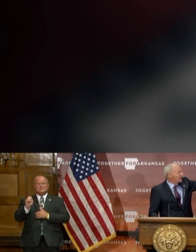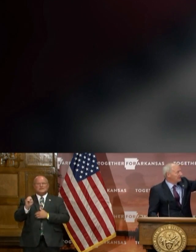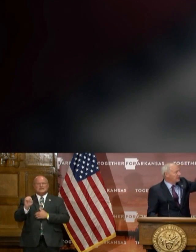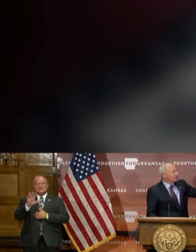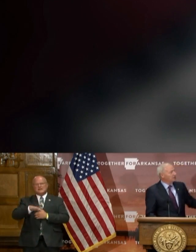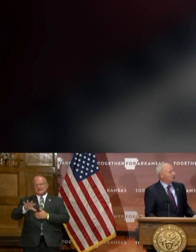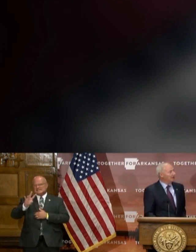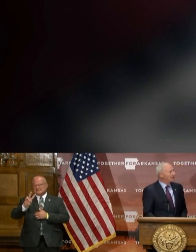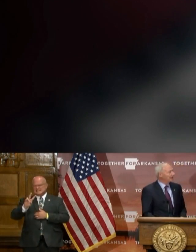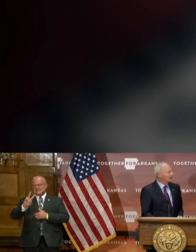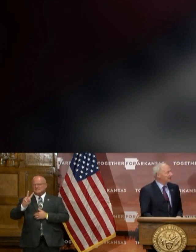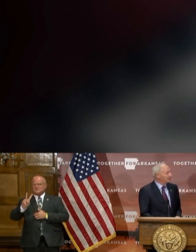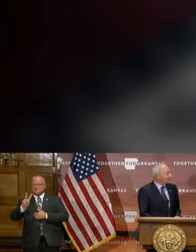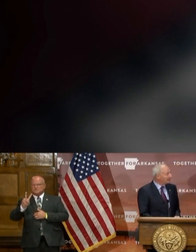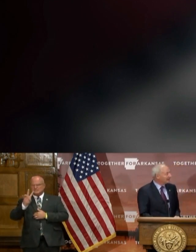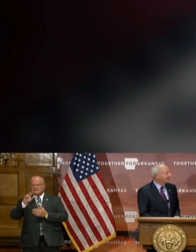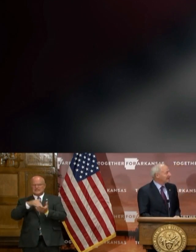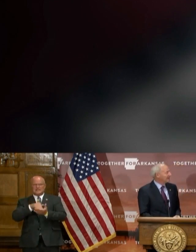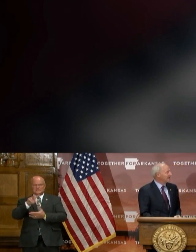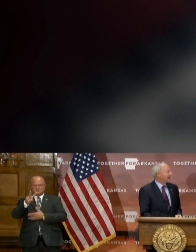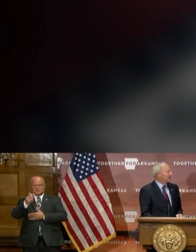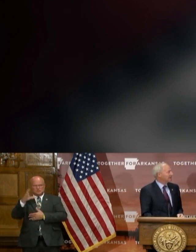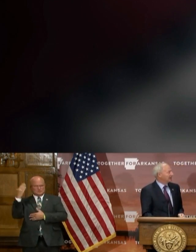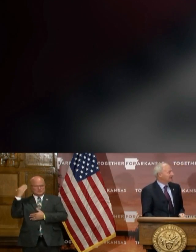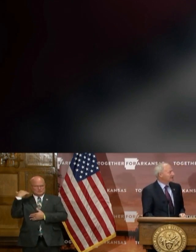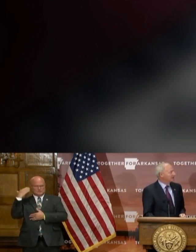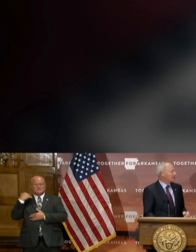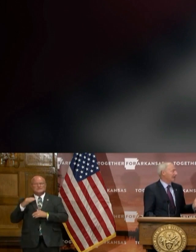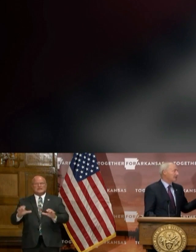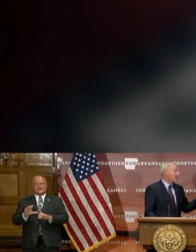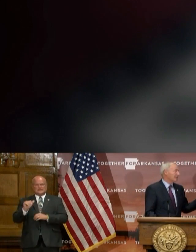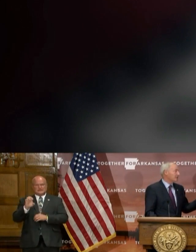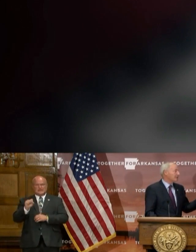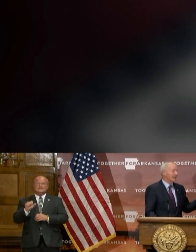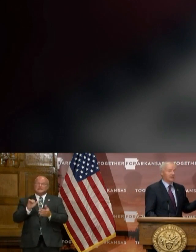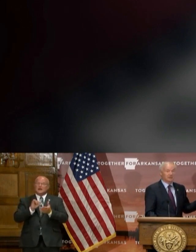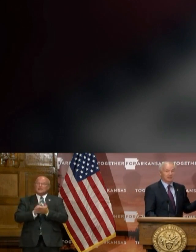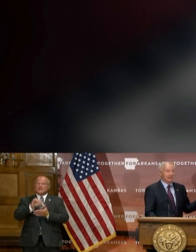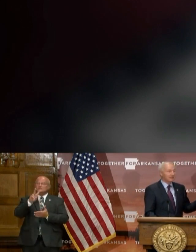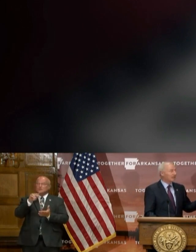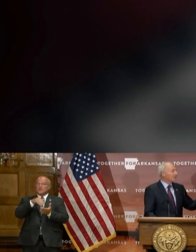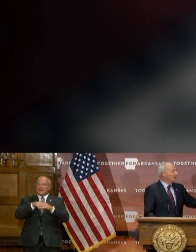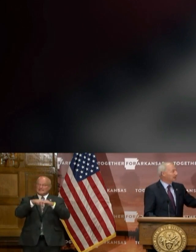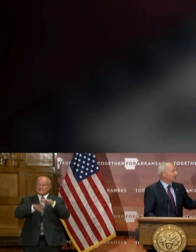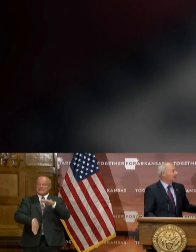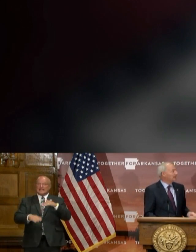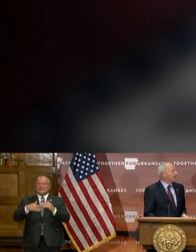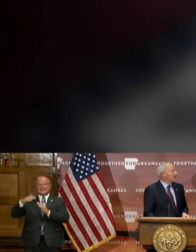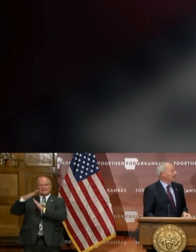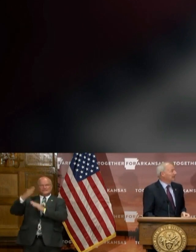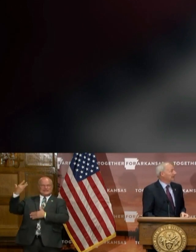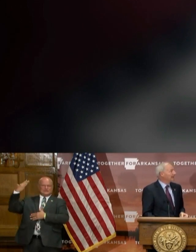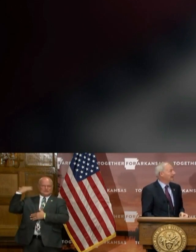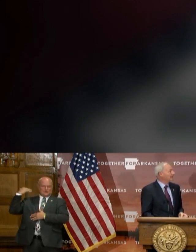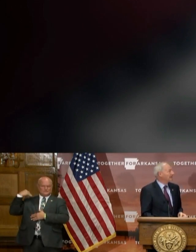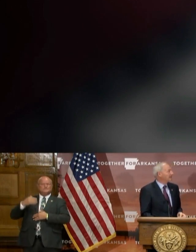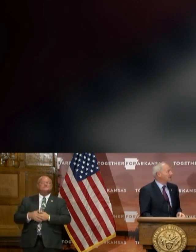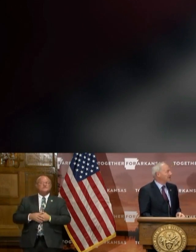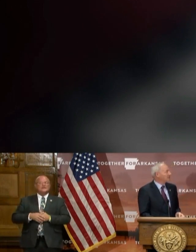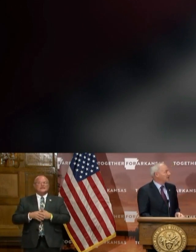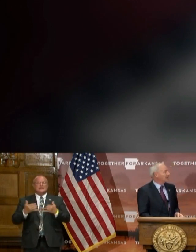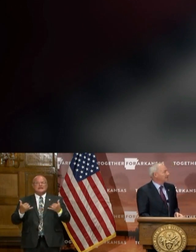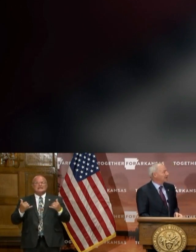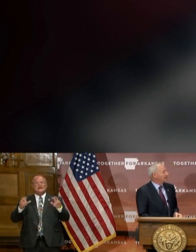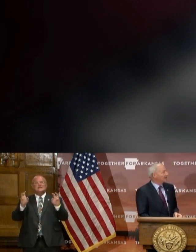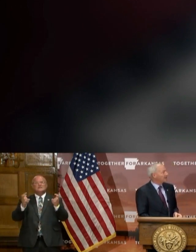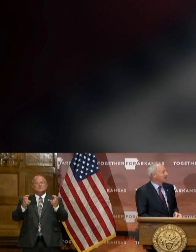about 7,200 at the peak of active cases. So that's 2,000 less than our peak. And then in